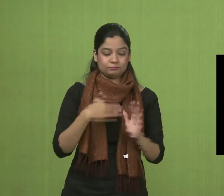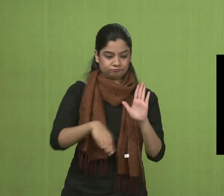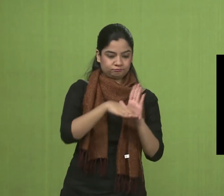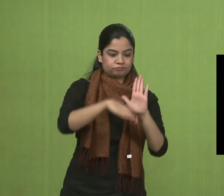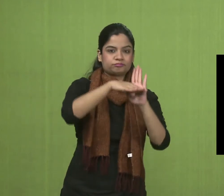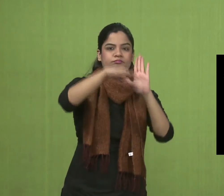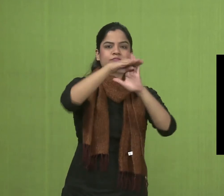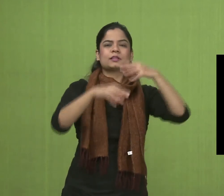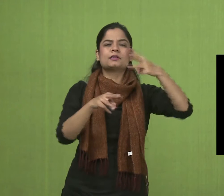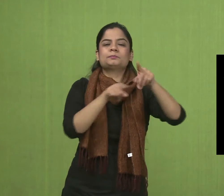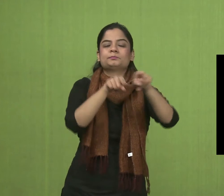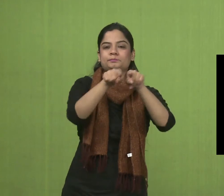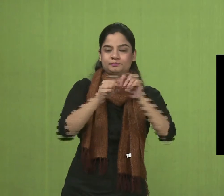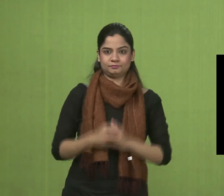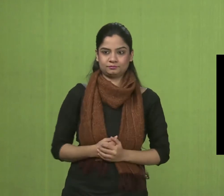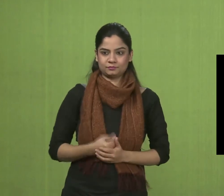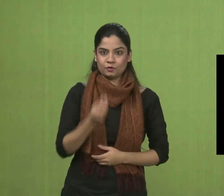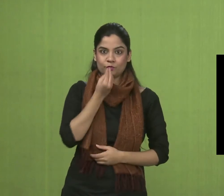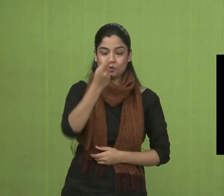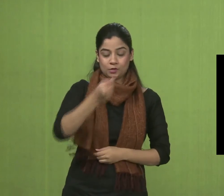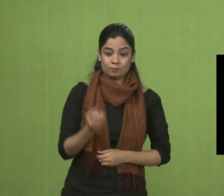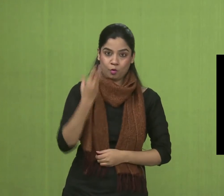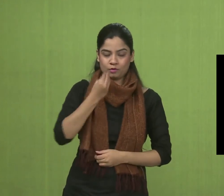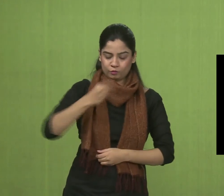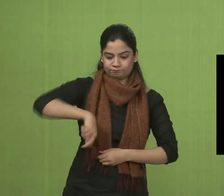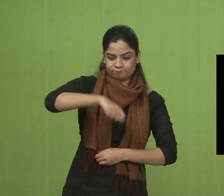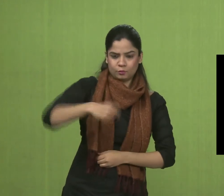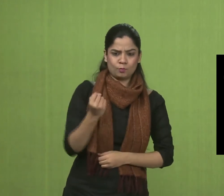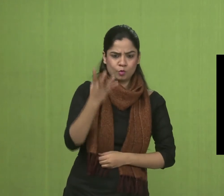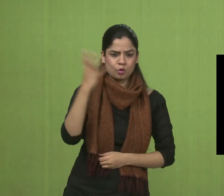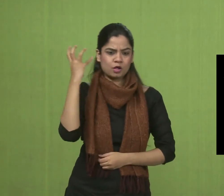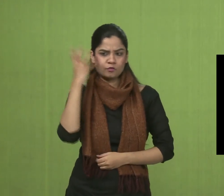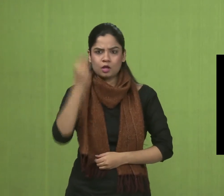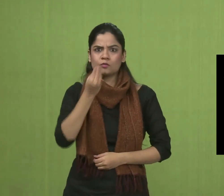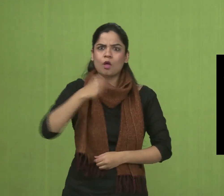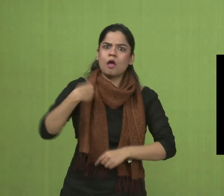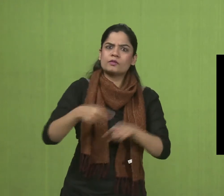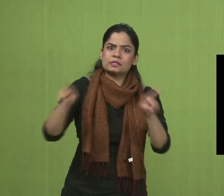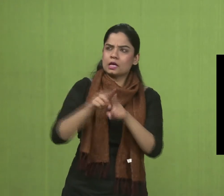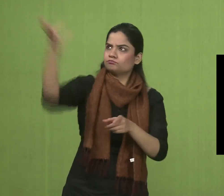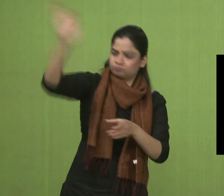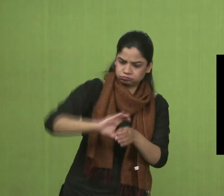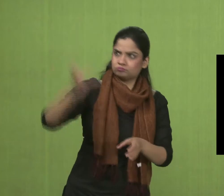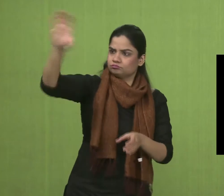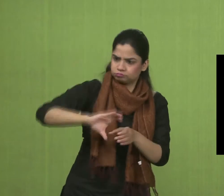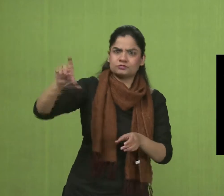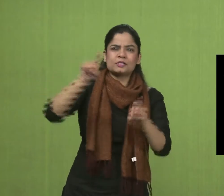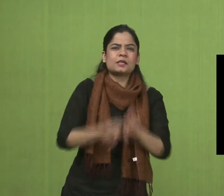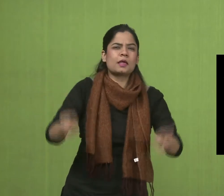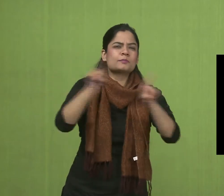here. First is, once you are cooking anything, like something that you're using again and